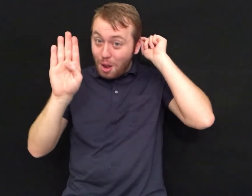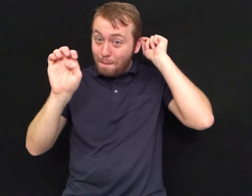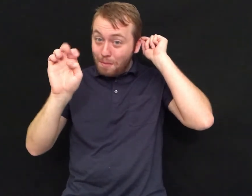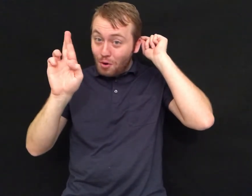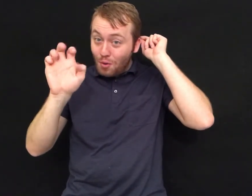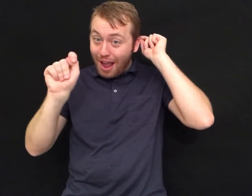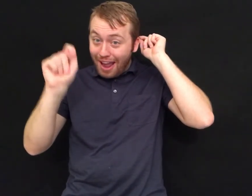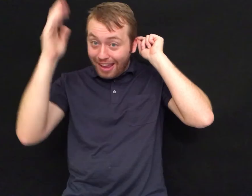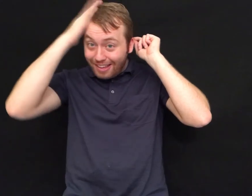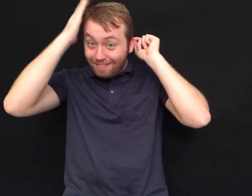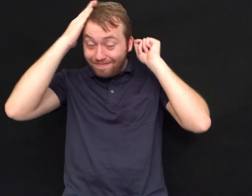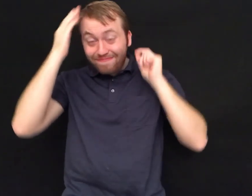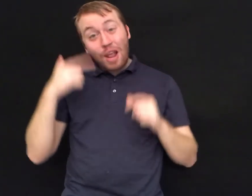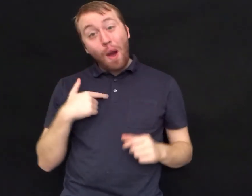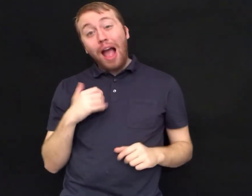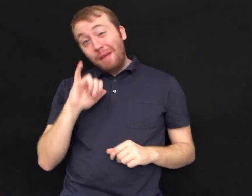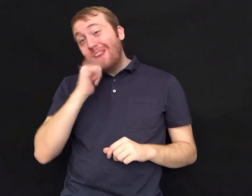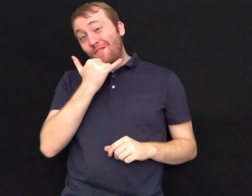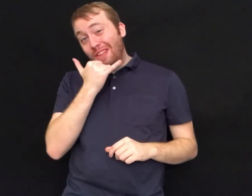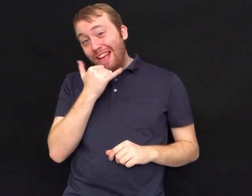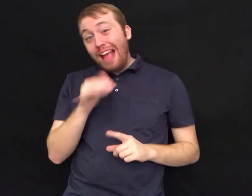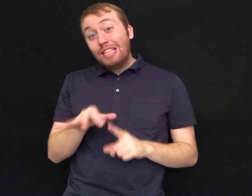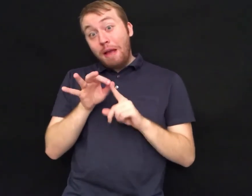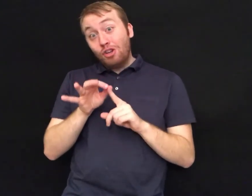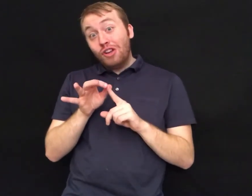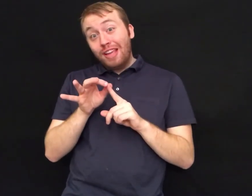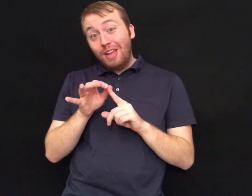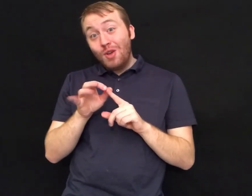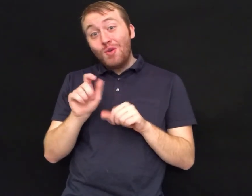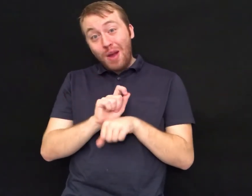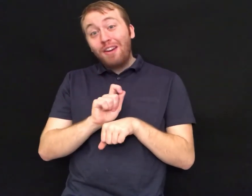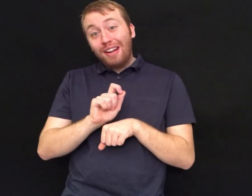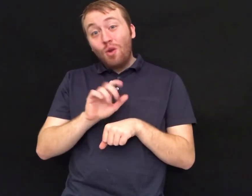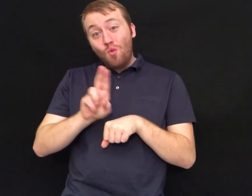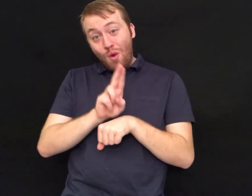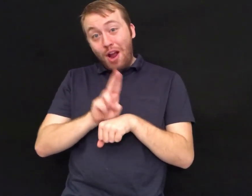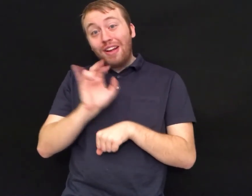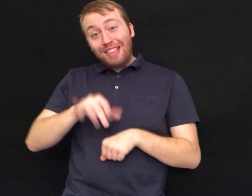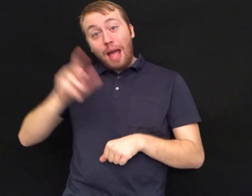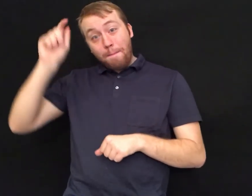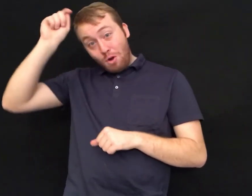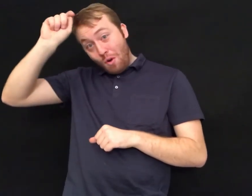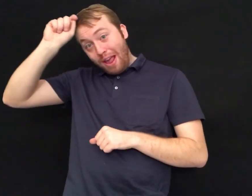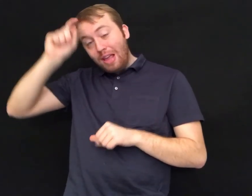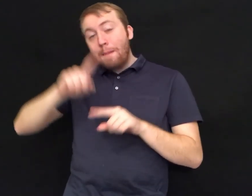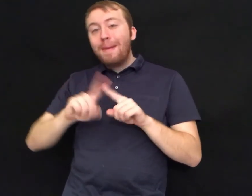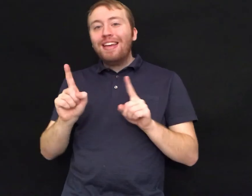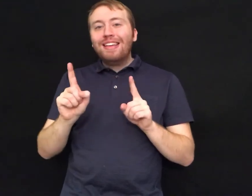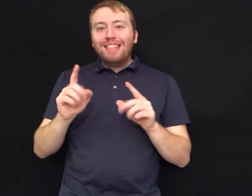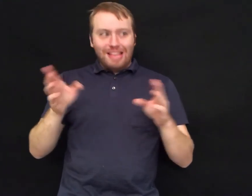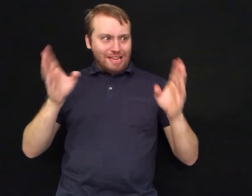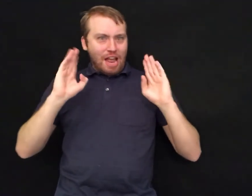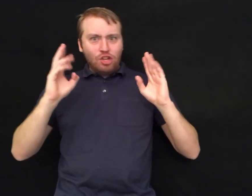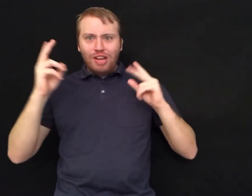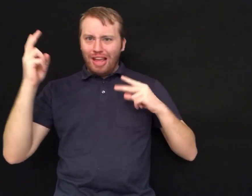but the attention and judgment that I received not the story but that I personally